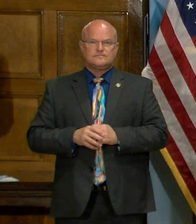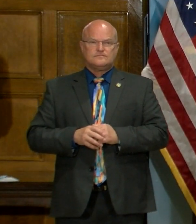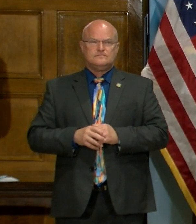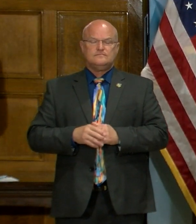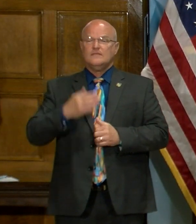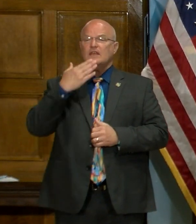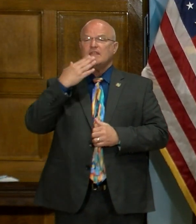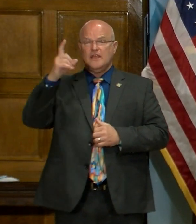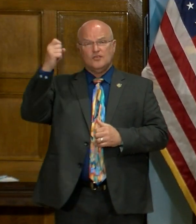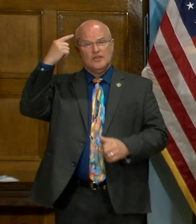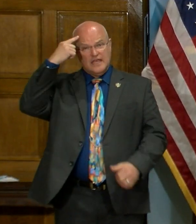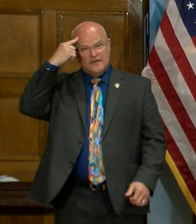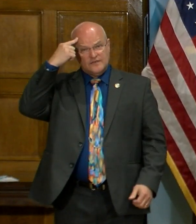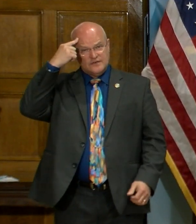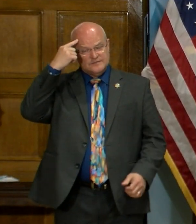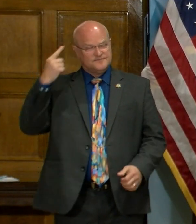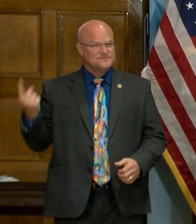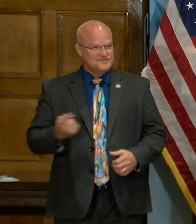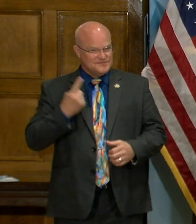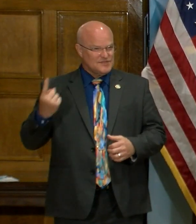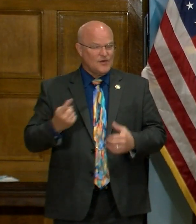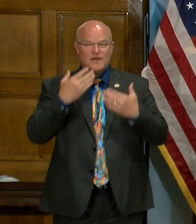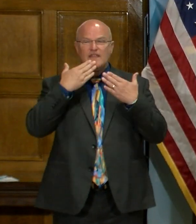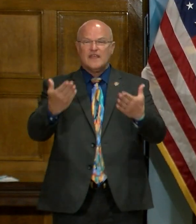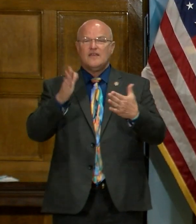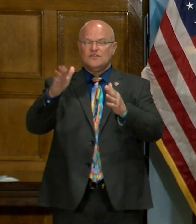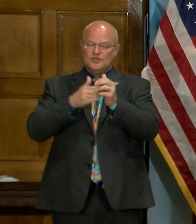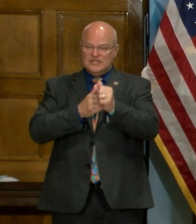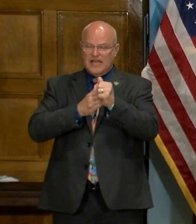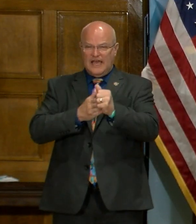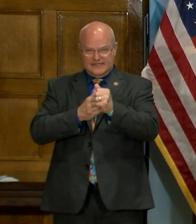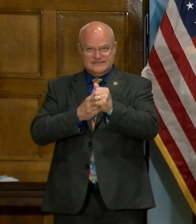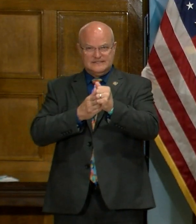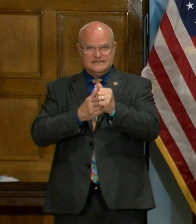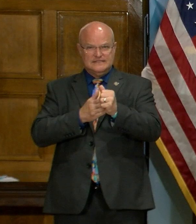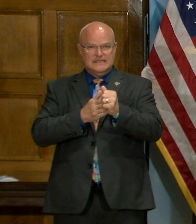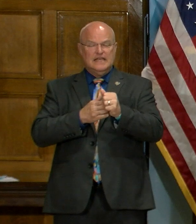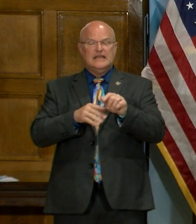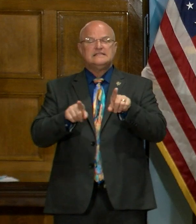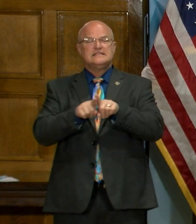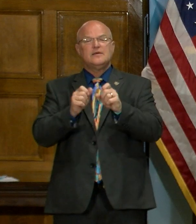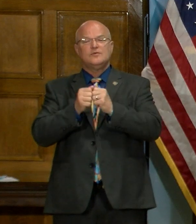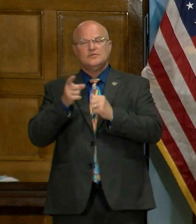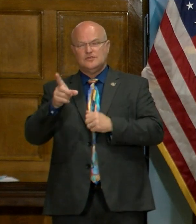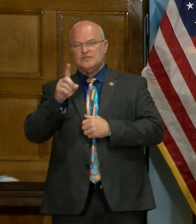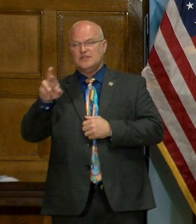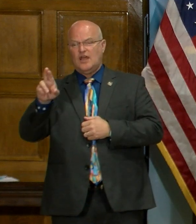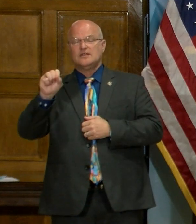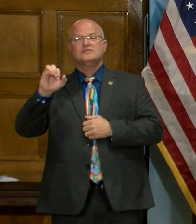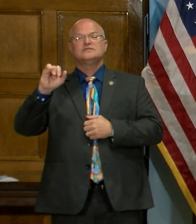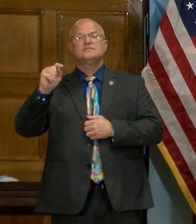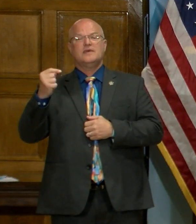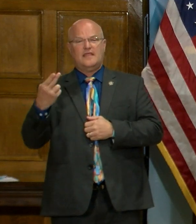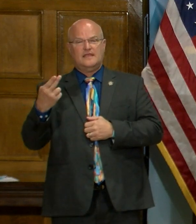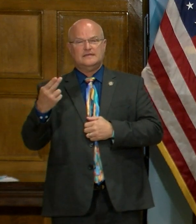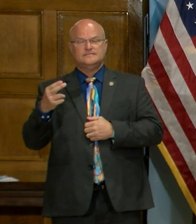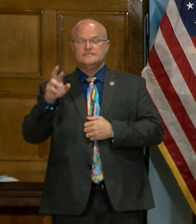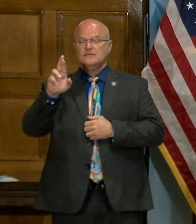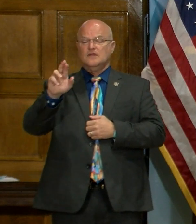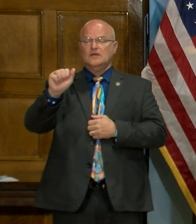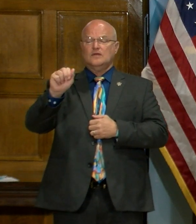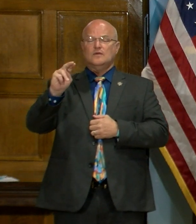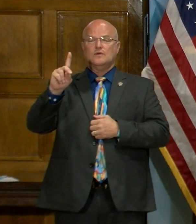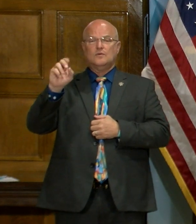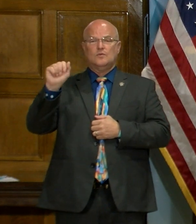Sir, Governor, thank you. Always thank you for your guidance and your leadership, and same with you, Dr. Smith. The Randall Williams unit, as the